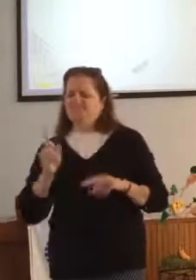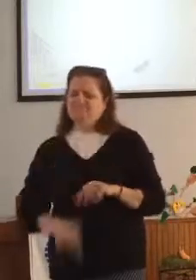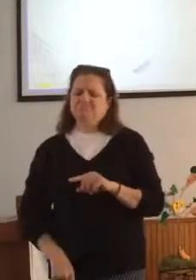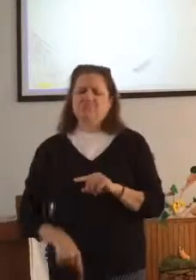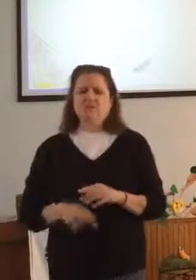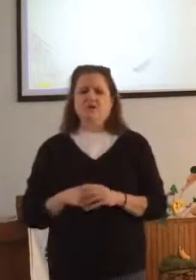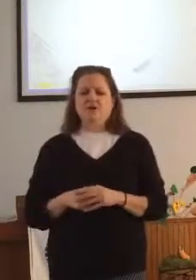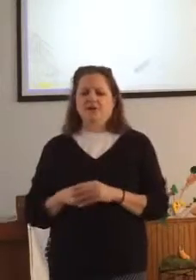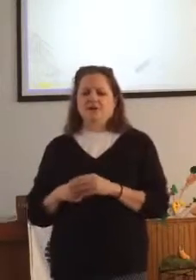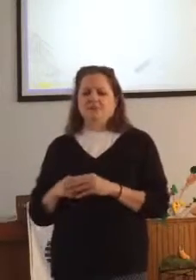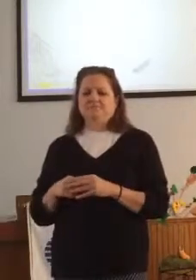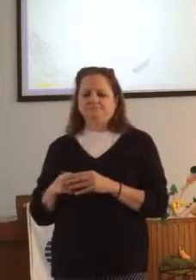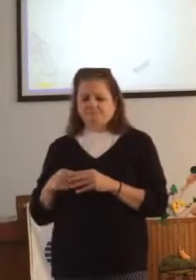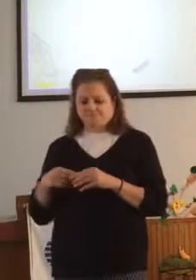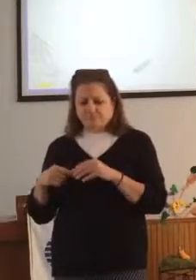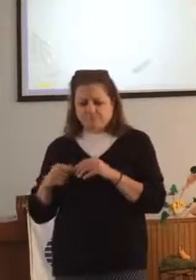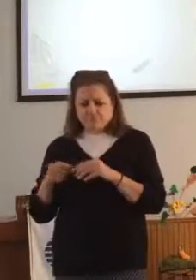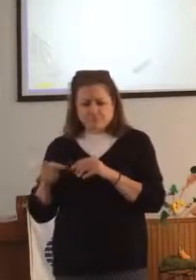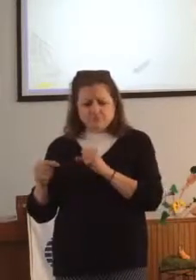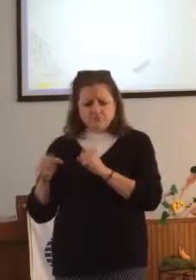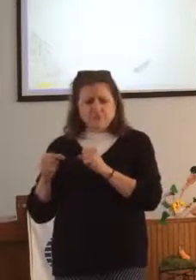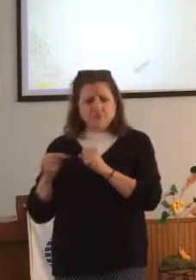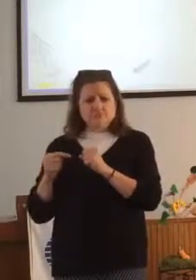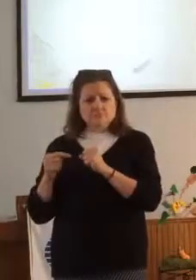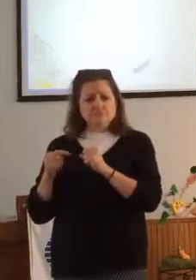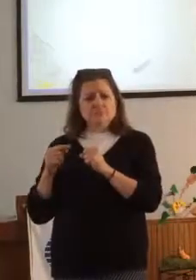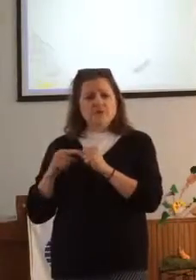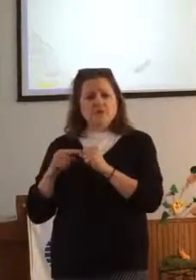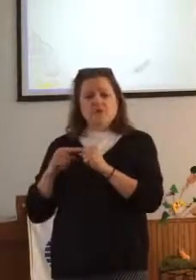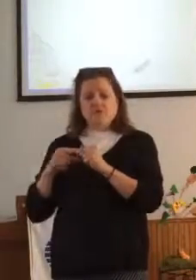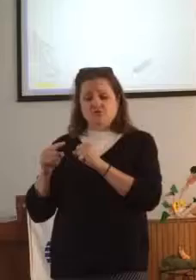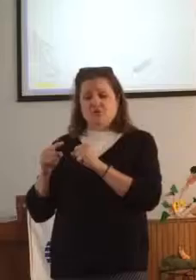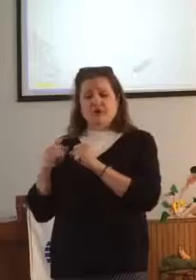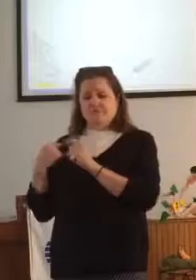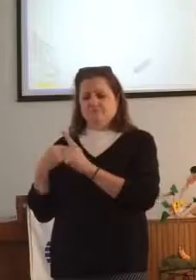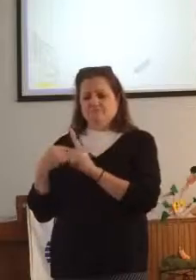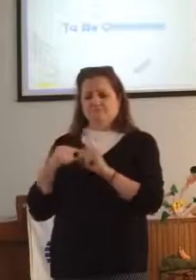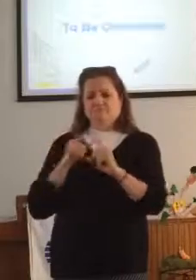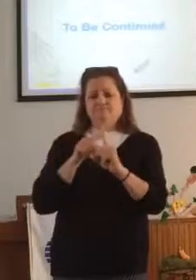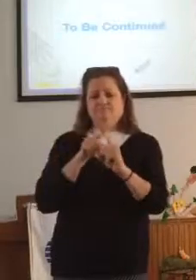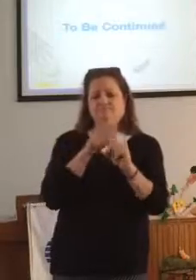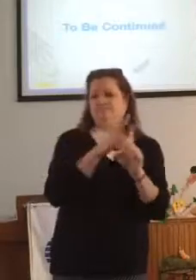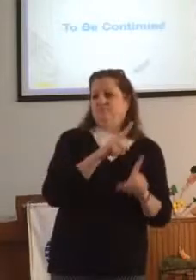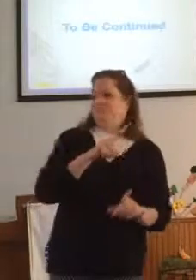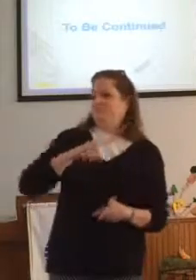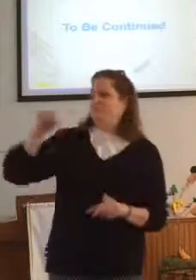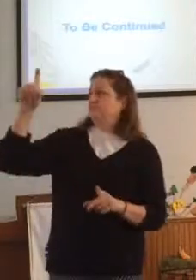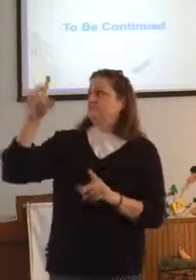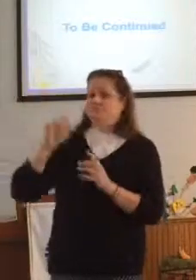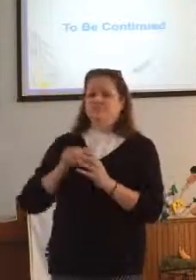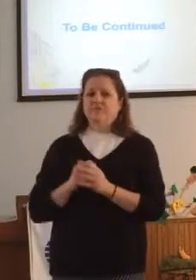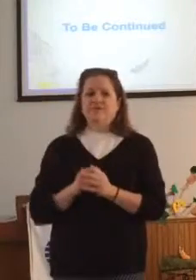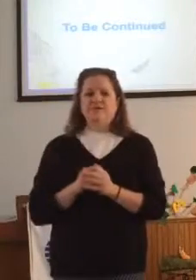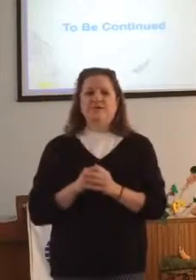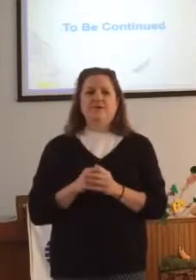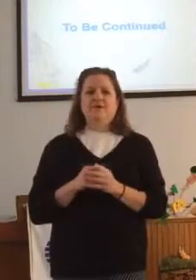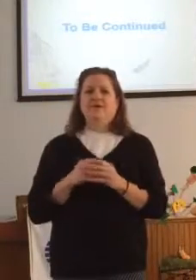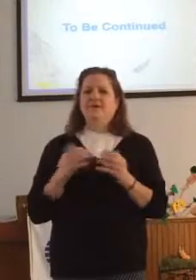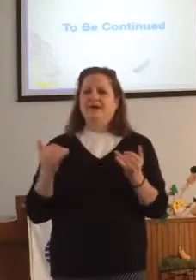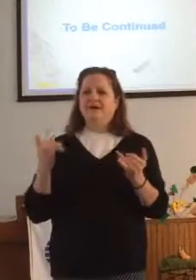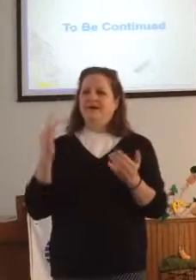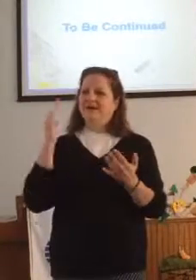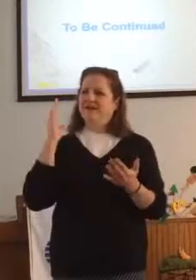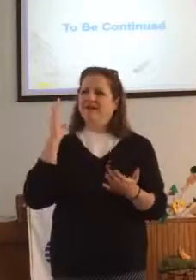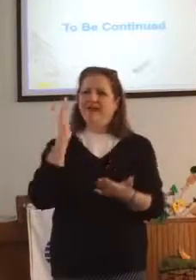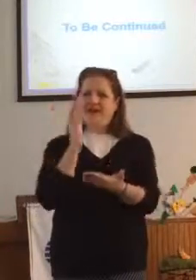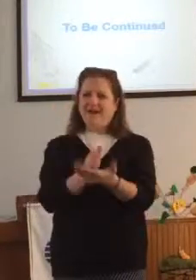"No," she said, heartsick, and Stripe left her for his climb. And we will continue